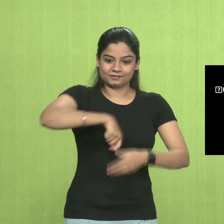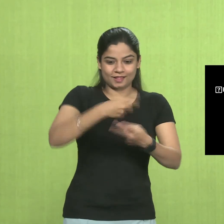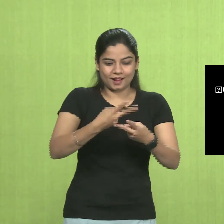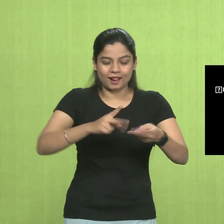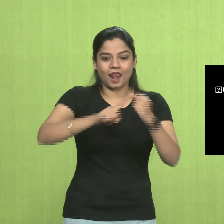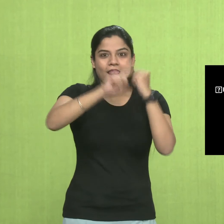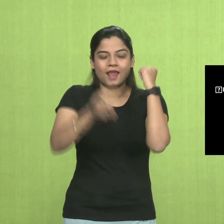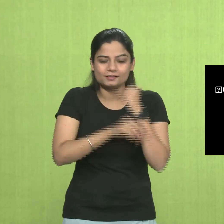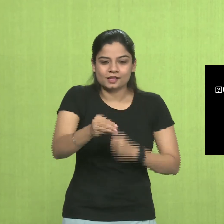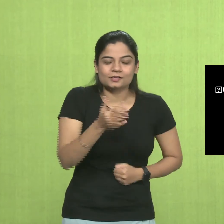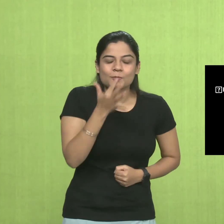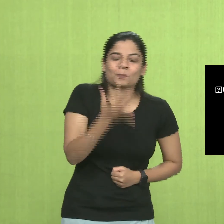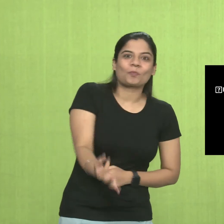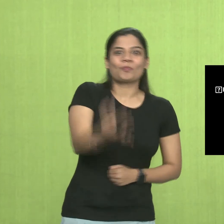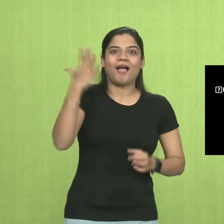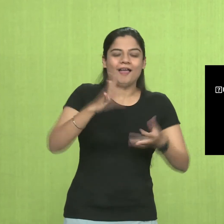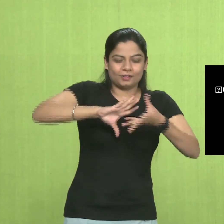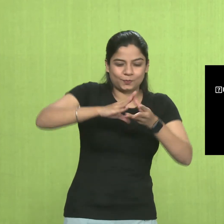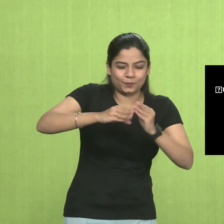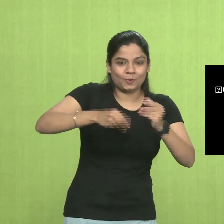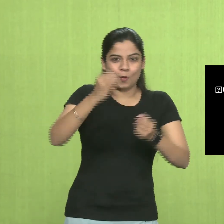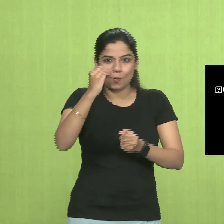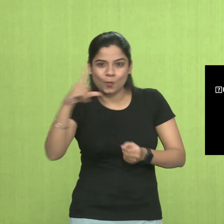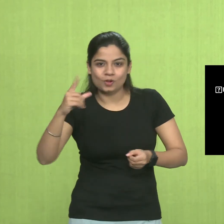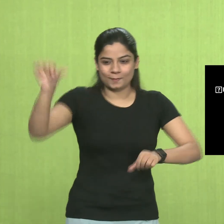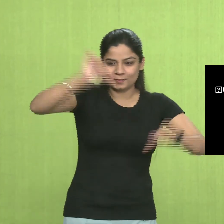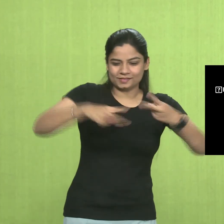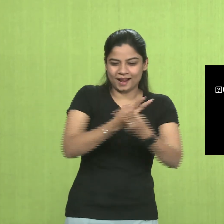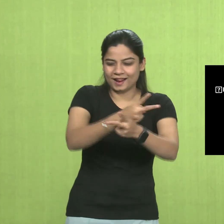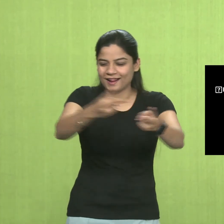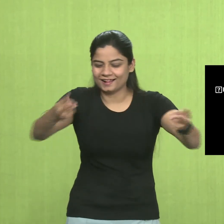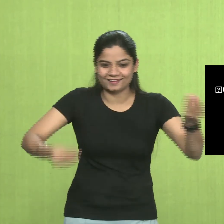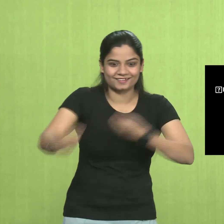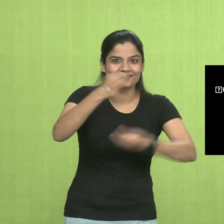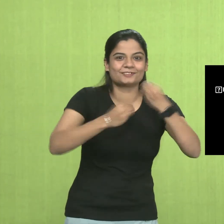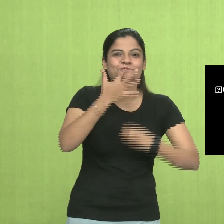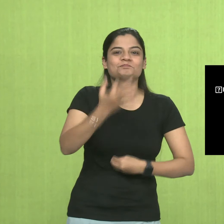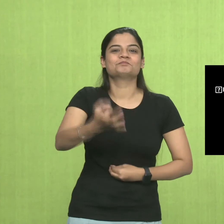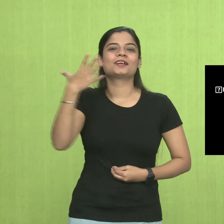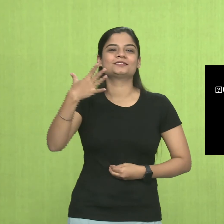Enhances the taste and flavor of foods. When cooking definitely enhances the taste and flavor and makes it